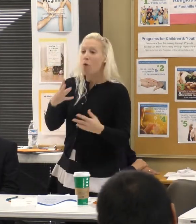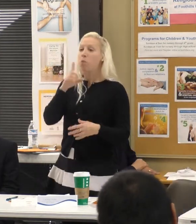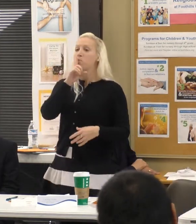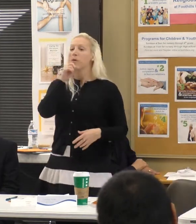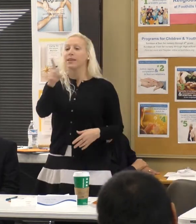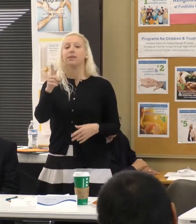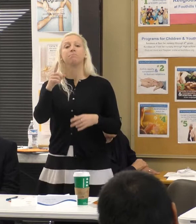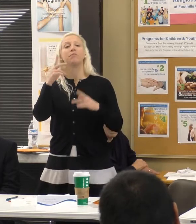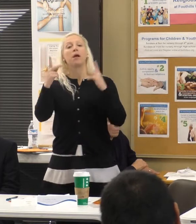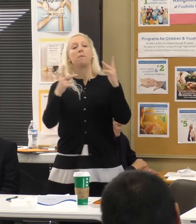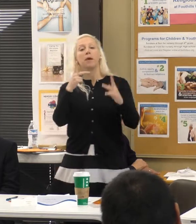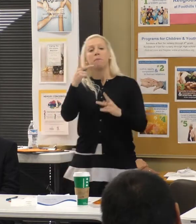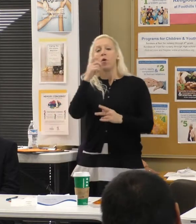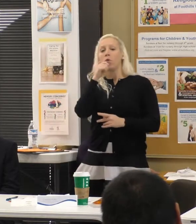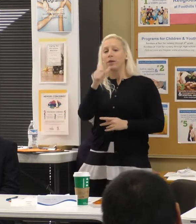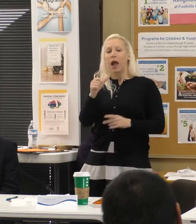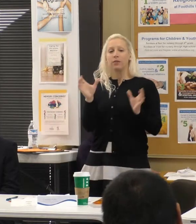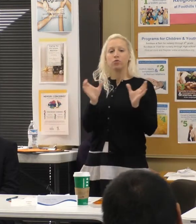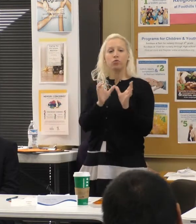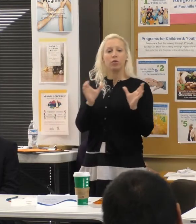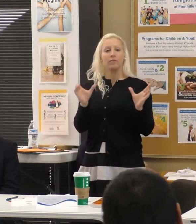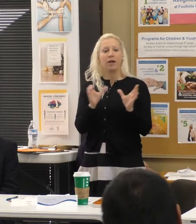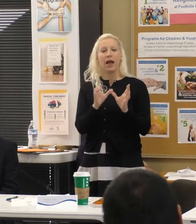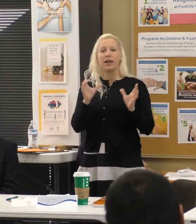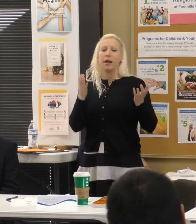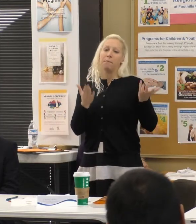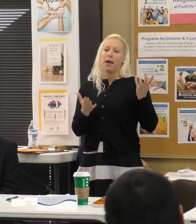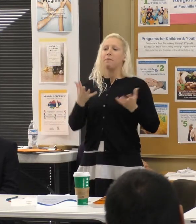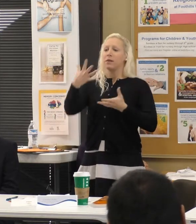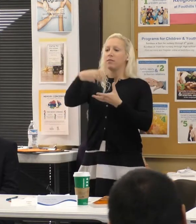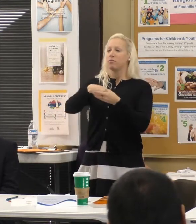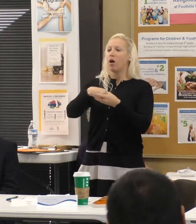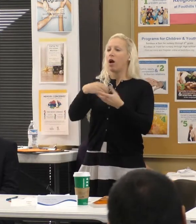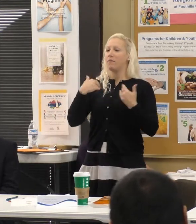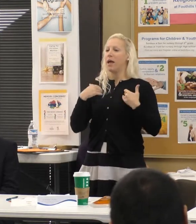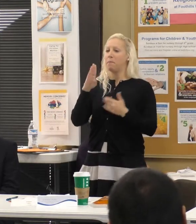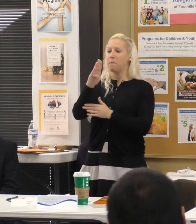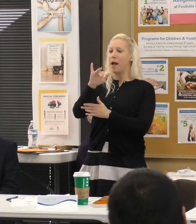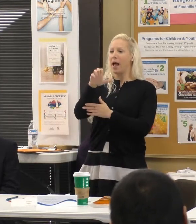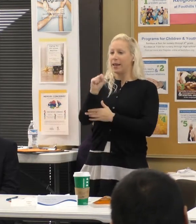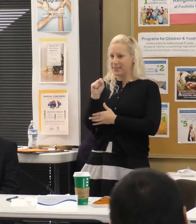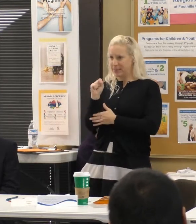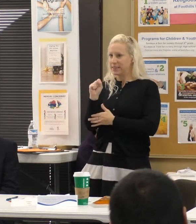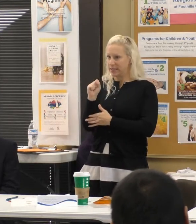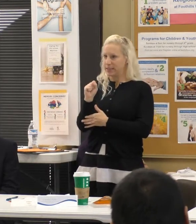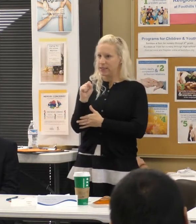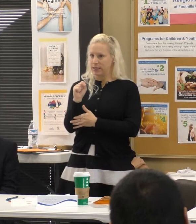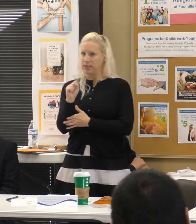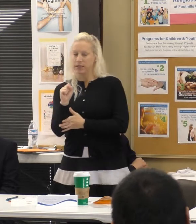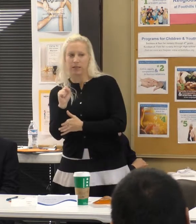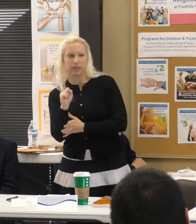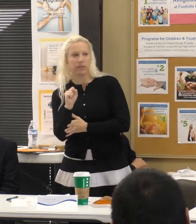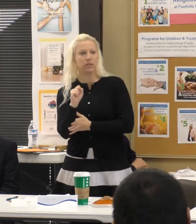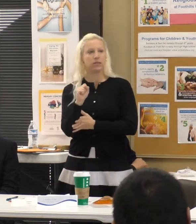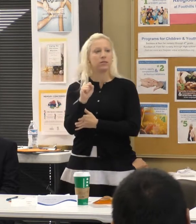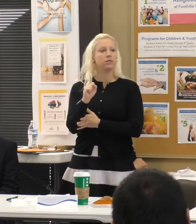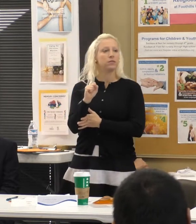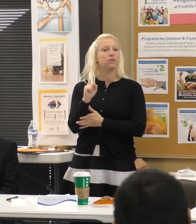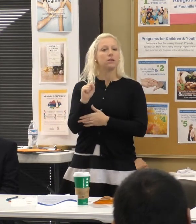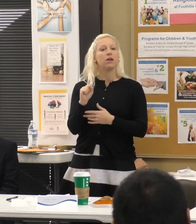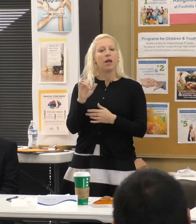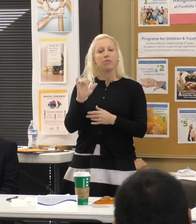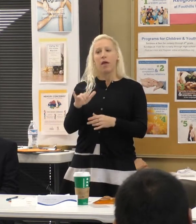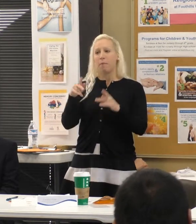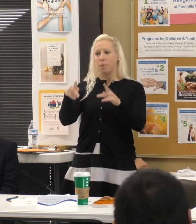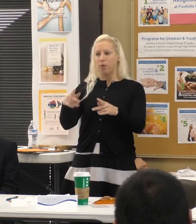So if you can believe that. That's all she told her husband. So this is a good example of why it's imperative to